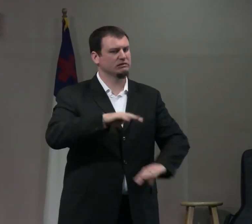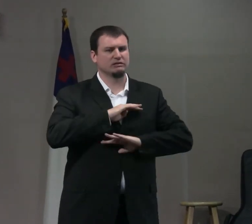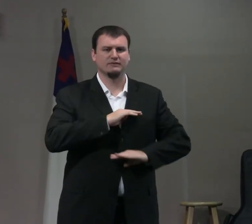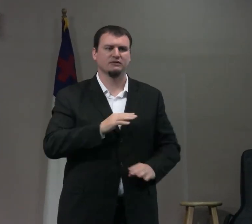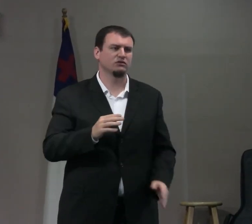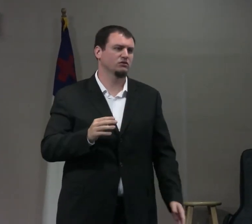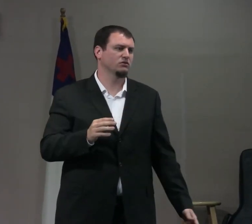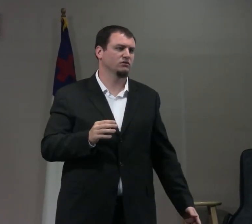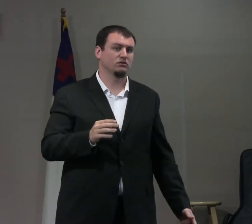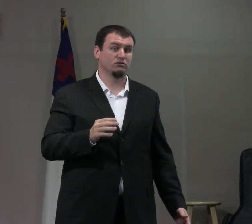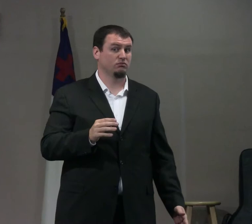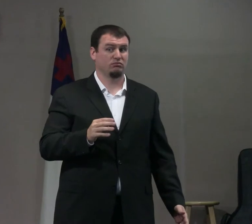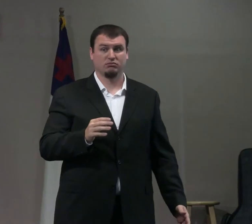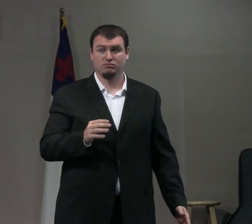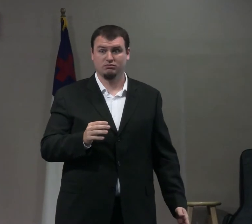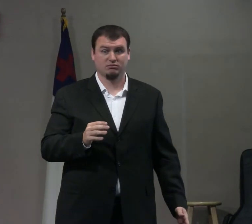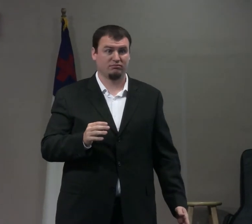Here in America, we have instant gratification,